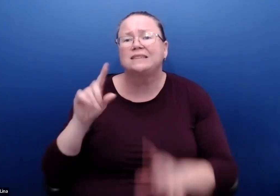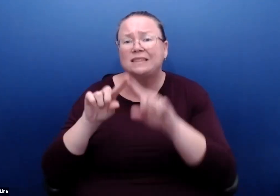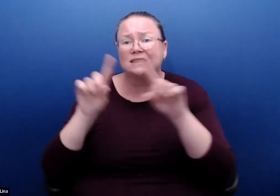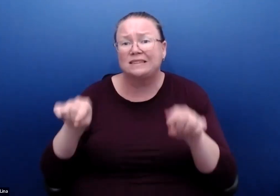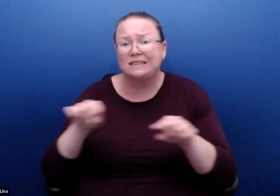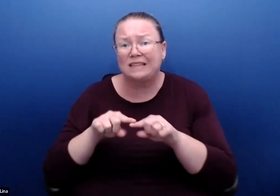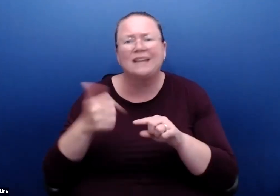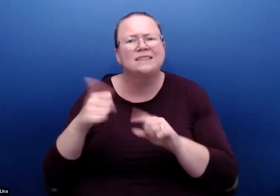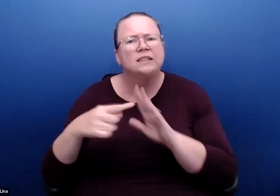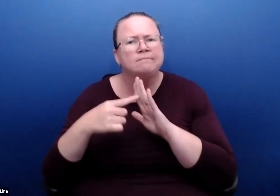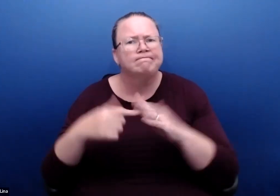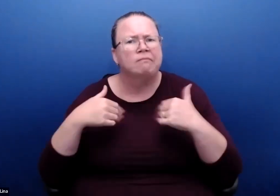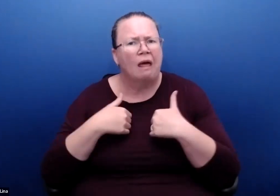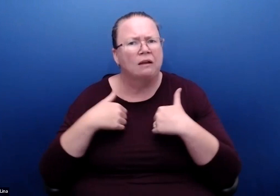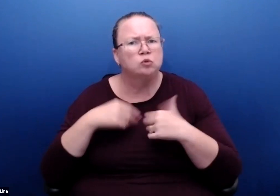indication of animals in the neighborhood.